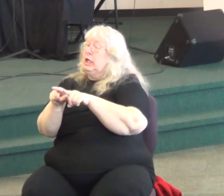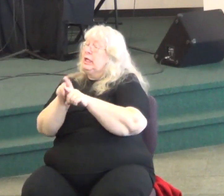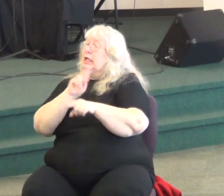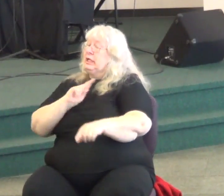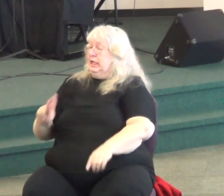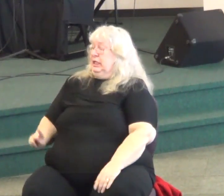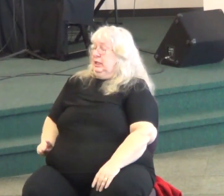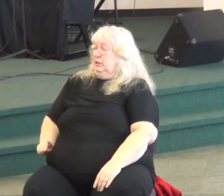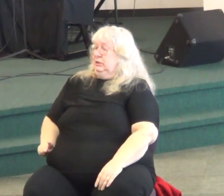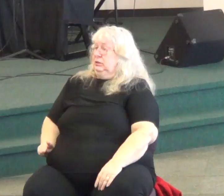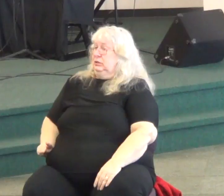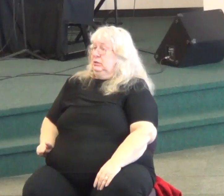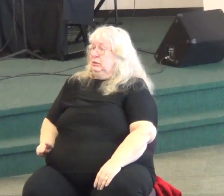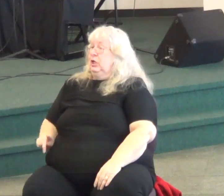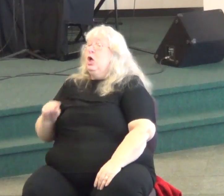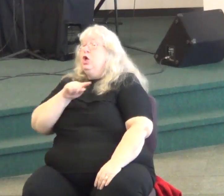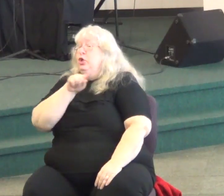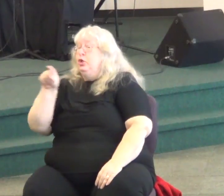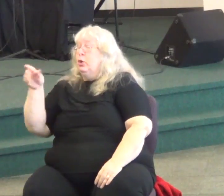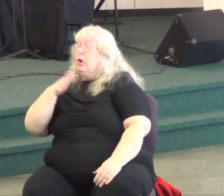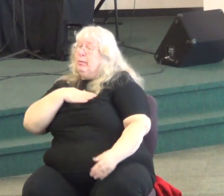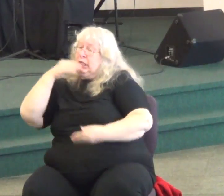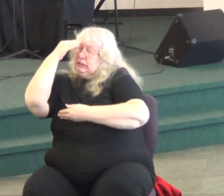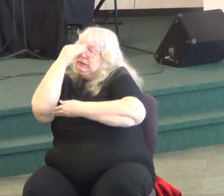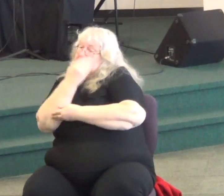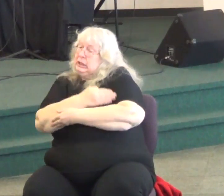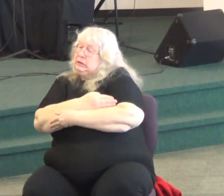You're my sons, you're my daughters.